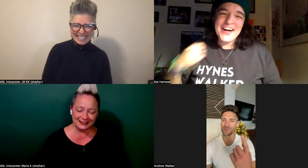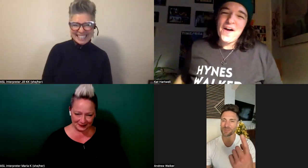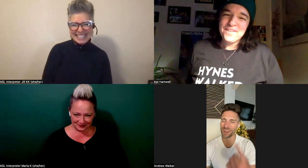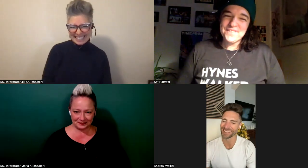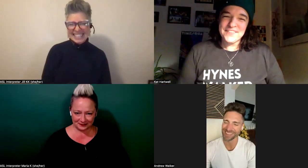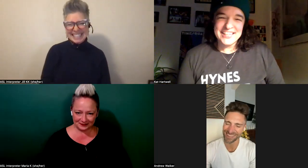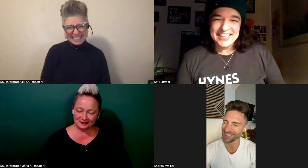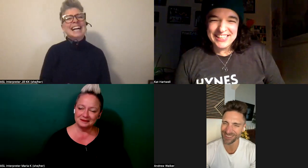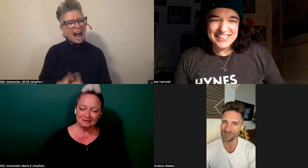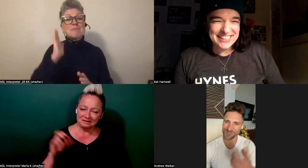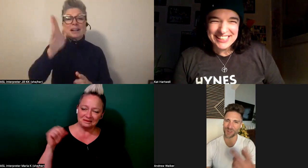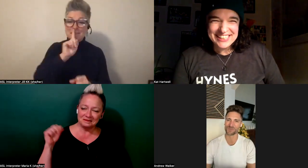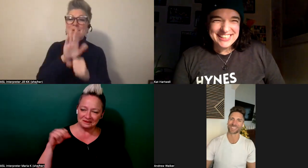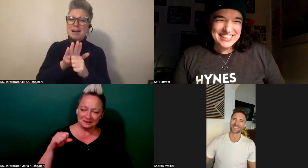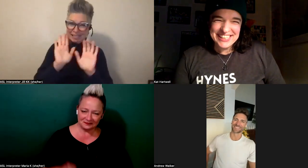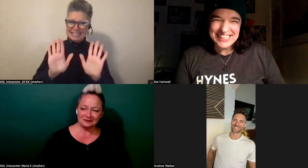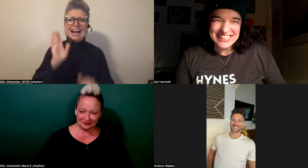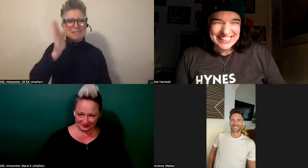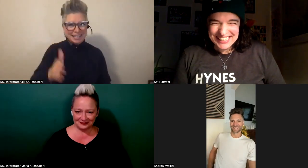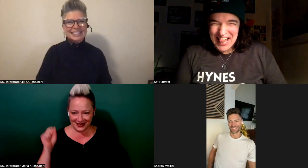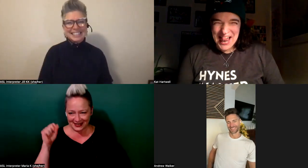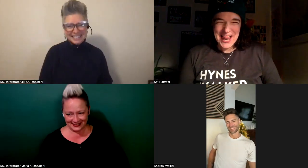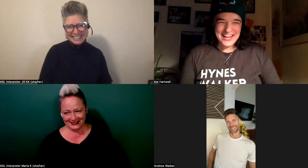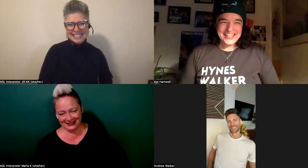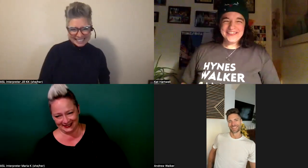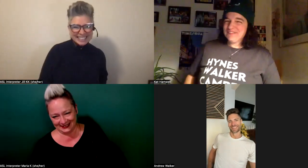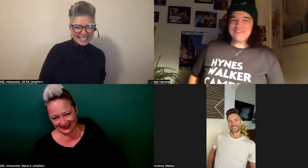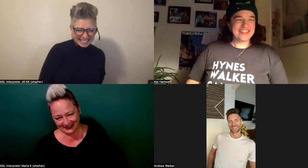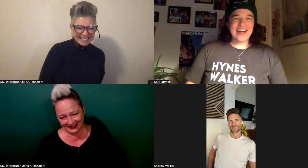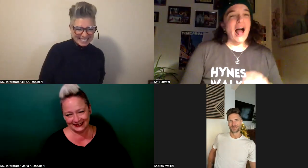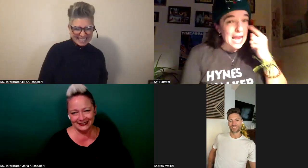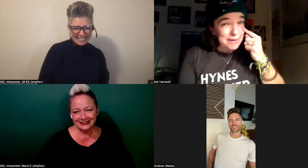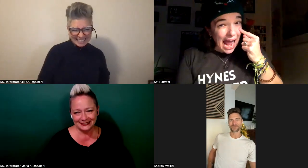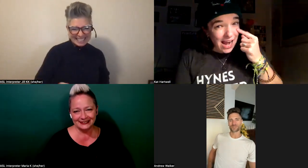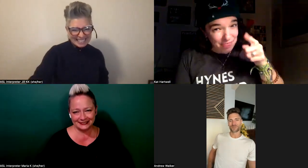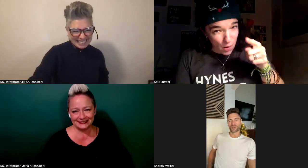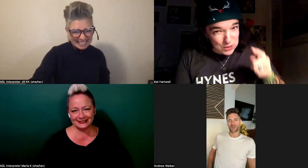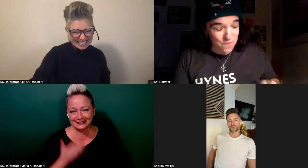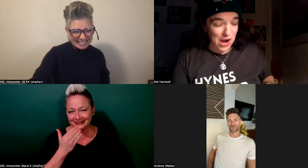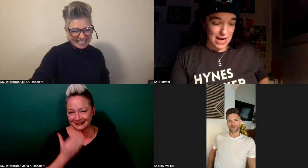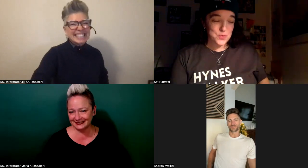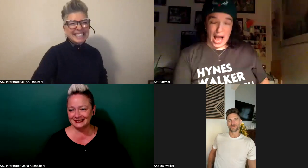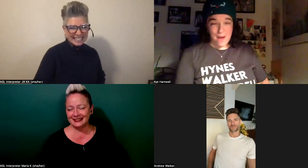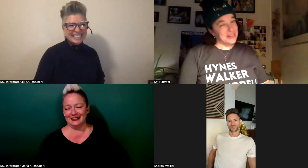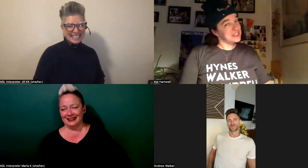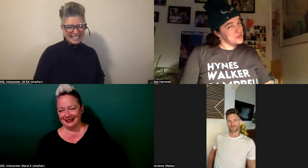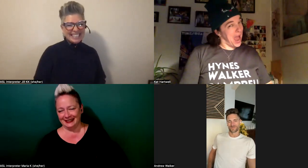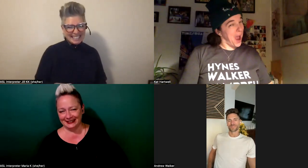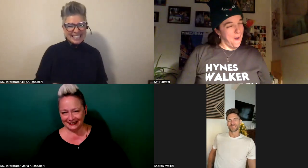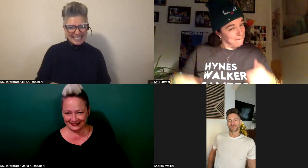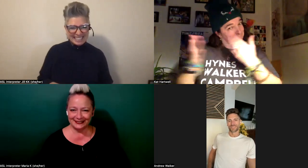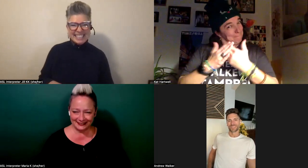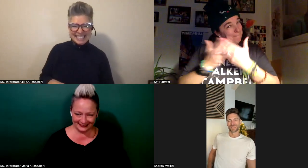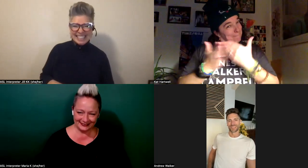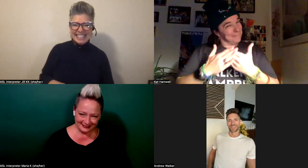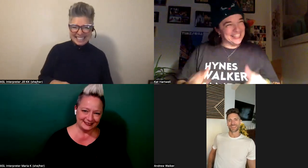You got to watch one at least. I Just will, watch I one. promise. I will. Yes. Well, thank you too for all. But let you